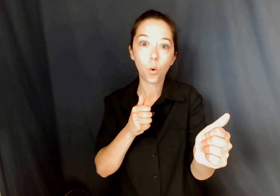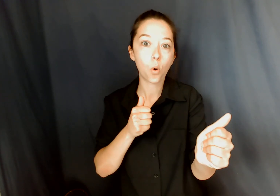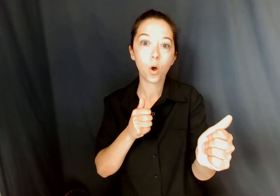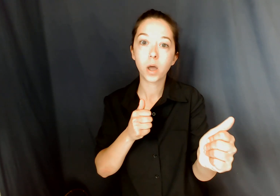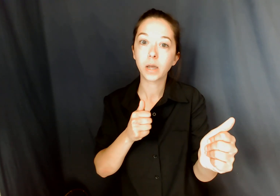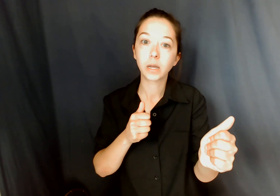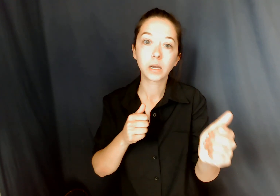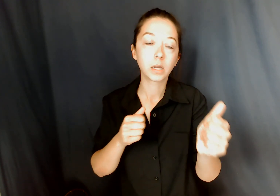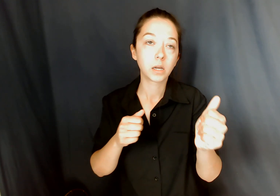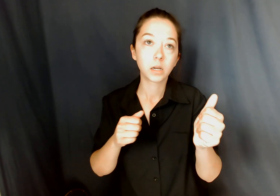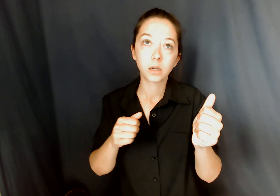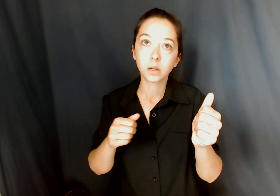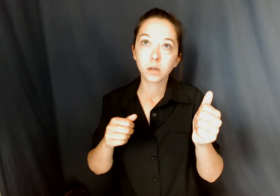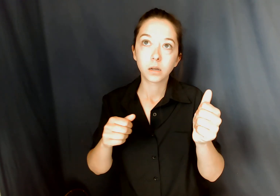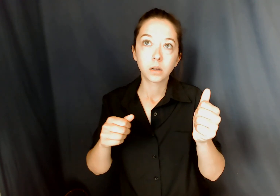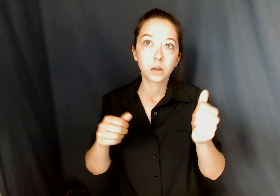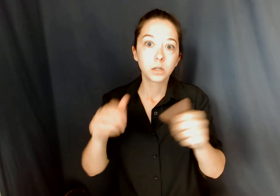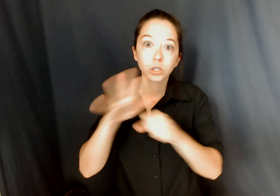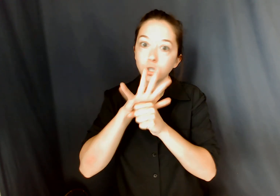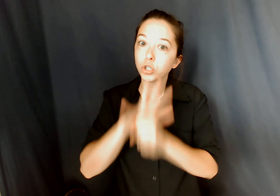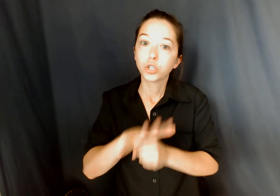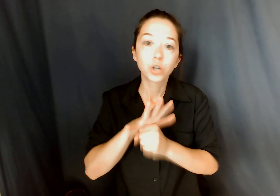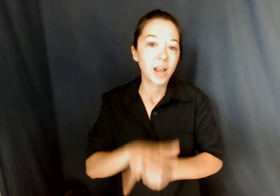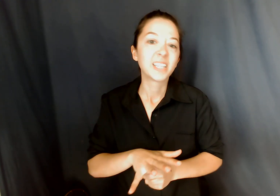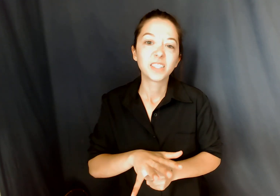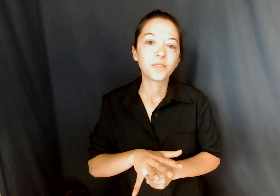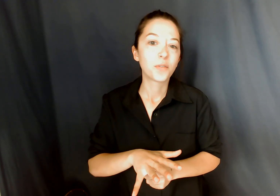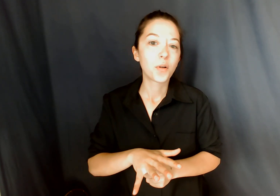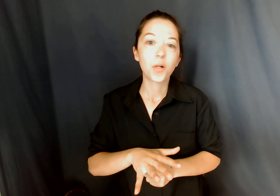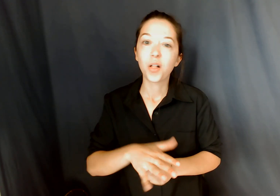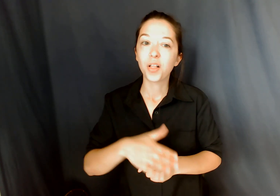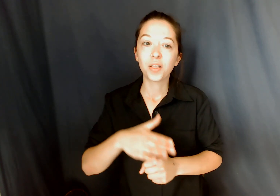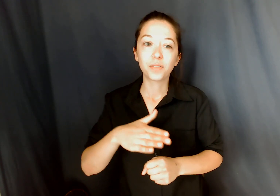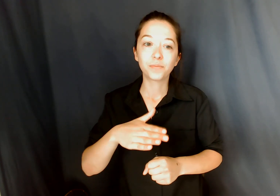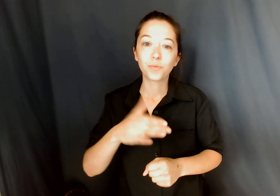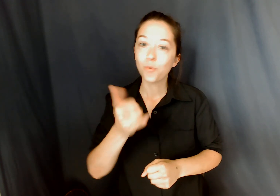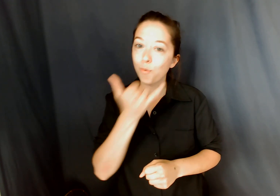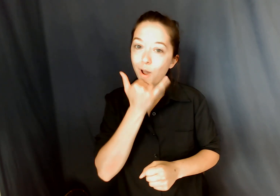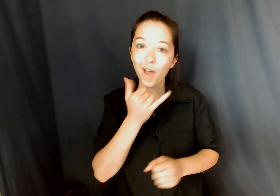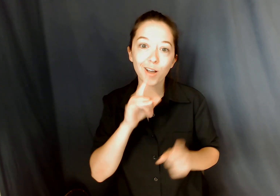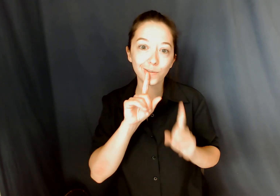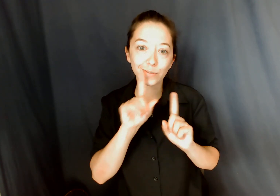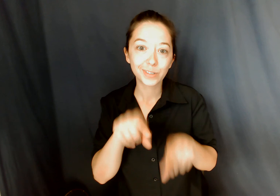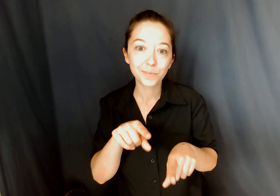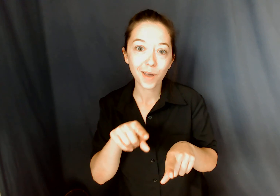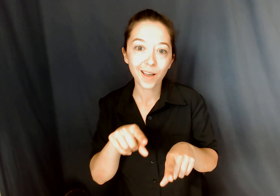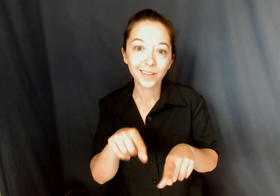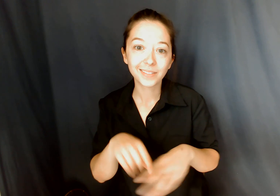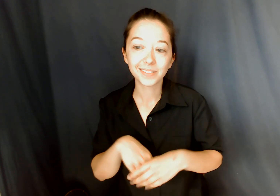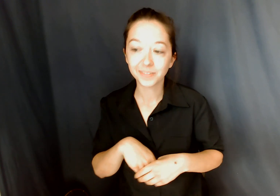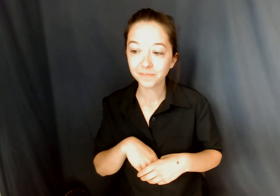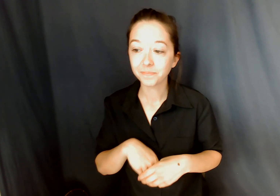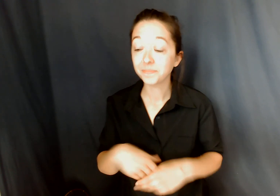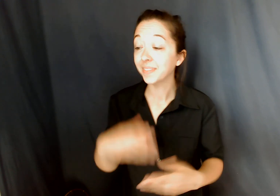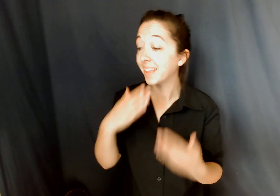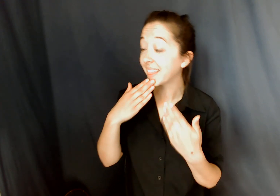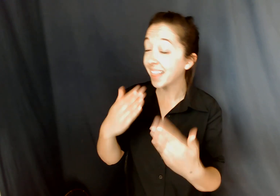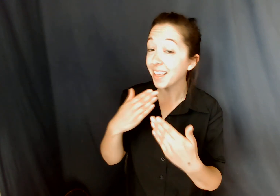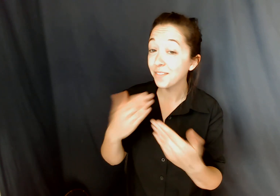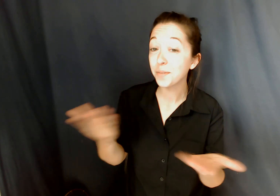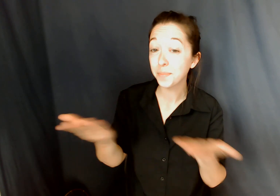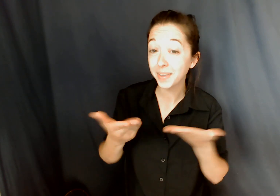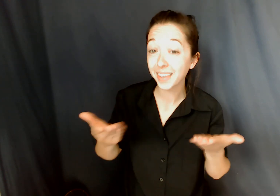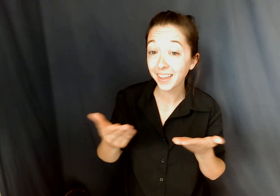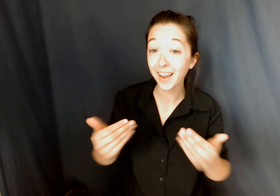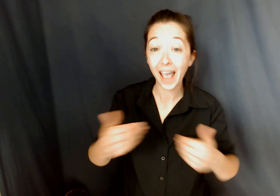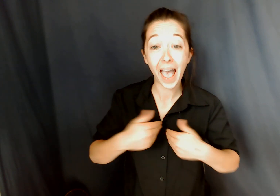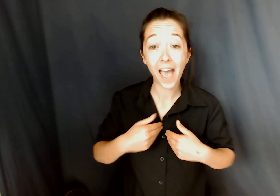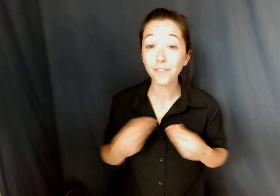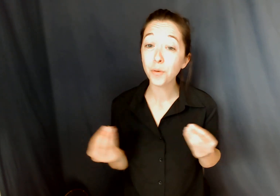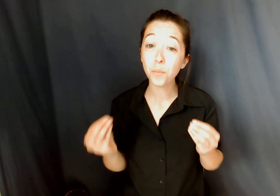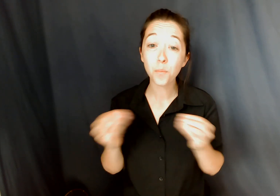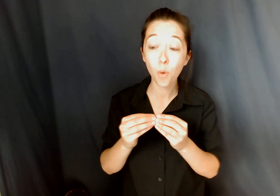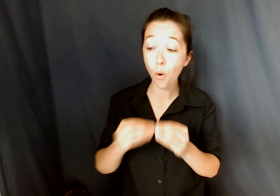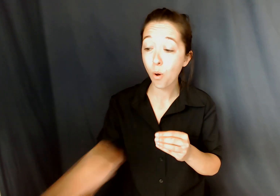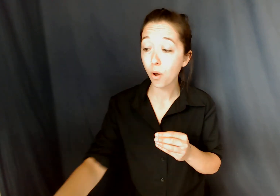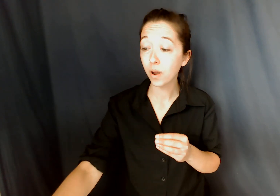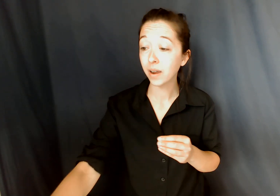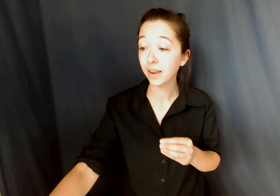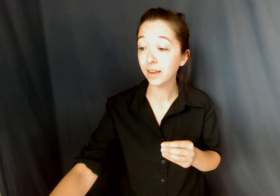more on this topic, women's health, on our website, today.com. Hey, thanks for watching our YouTube.